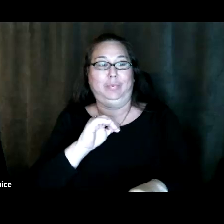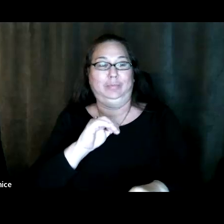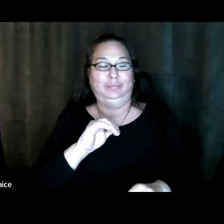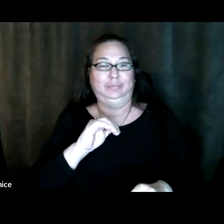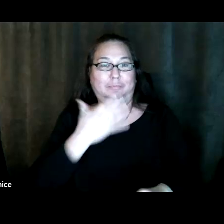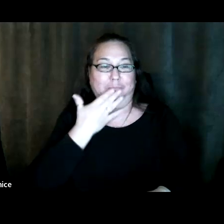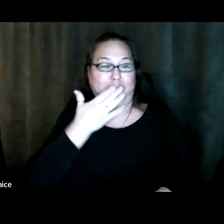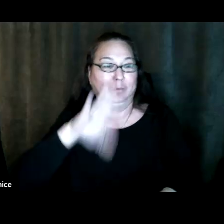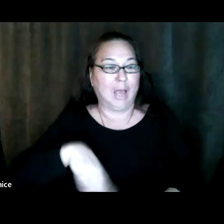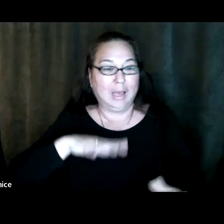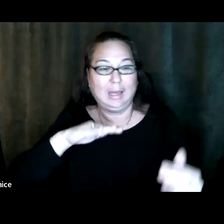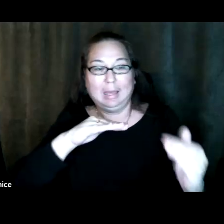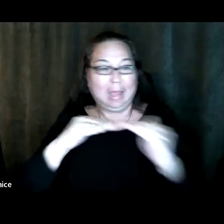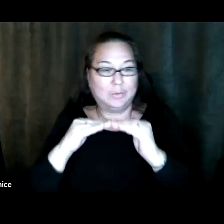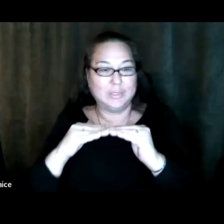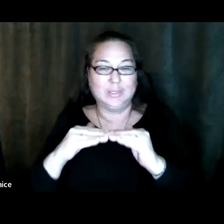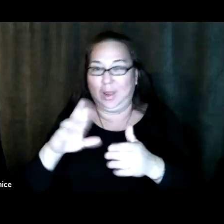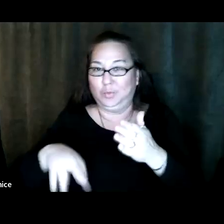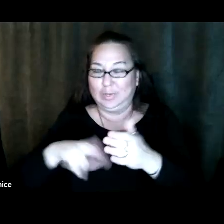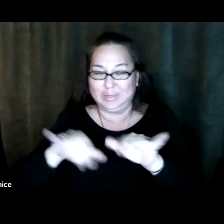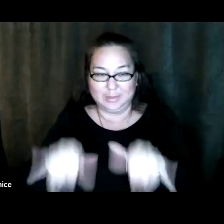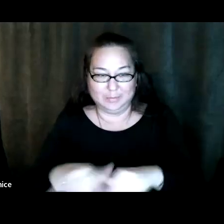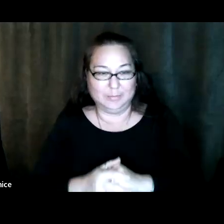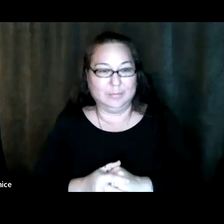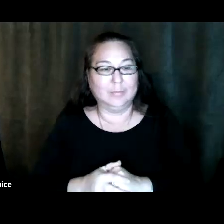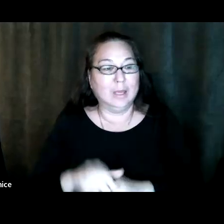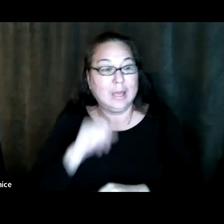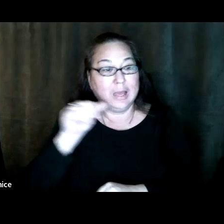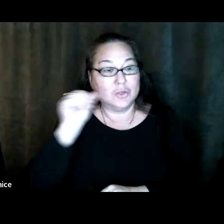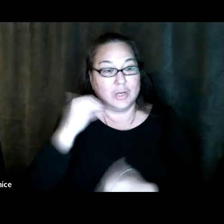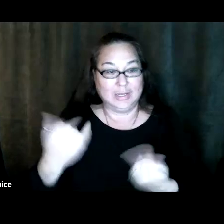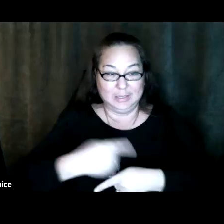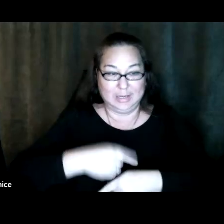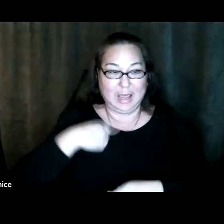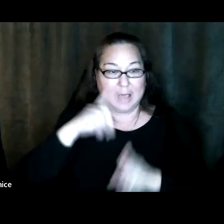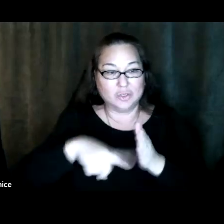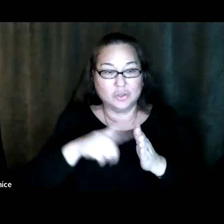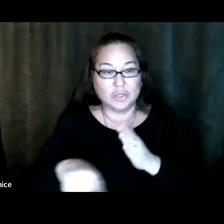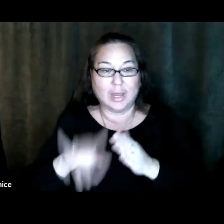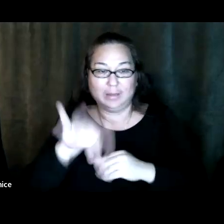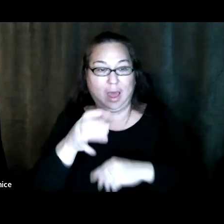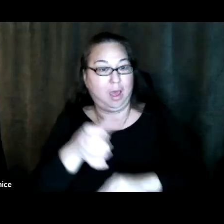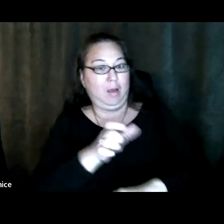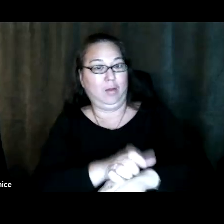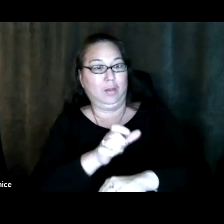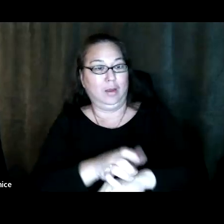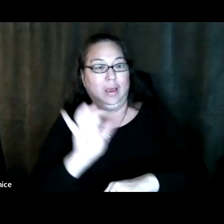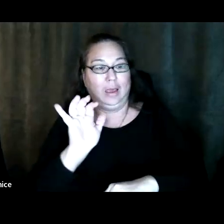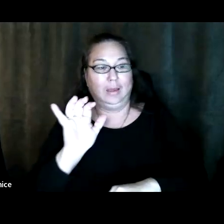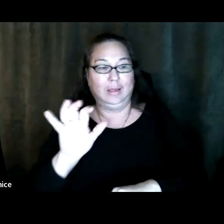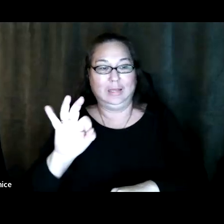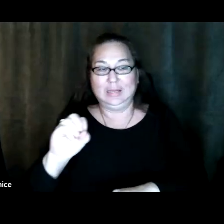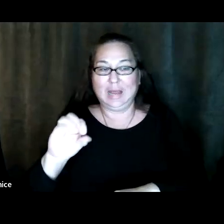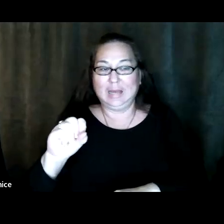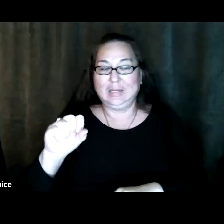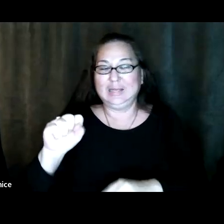midnight. Scientists call this historical period the sixth mass extinction. The current educational